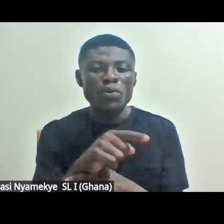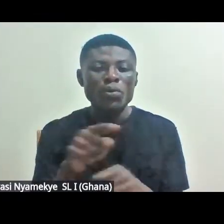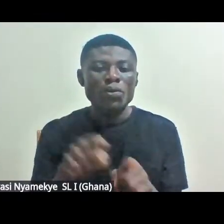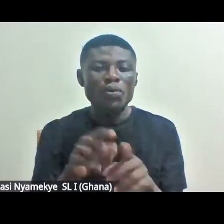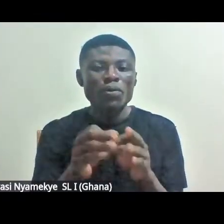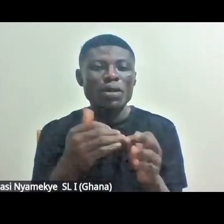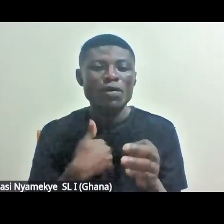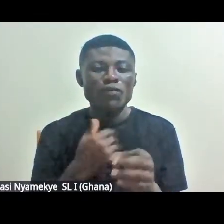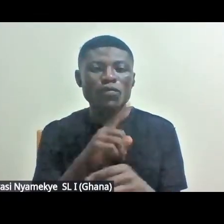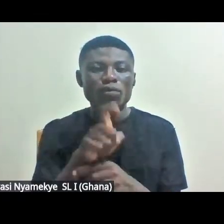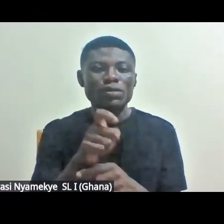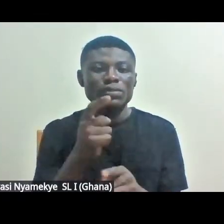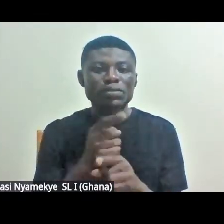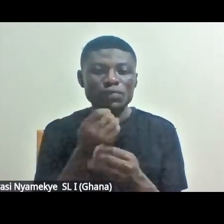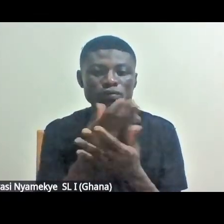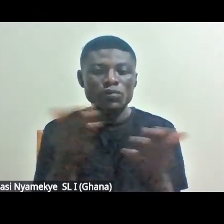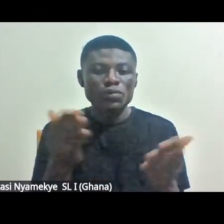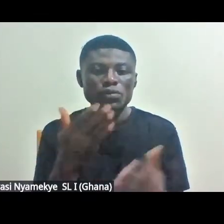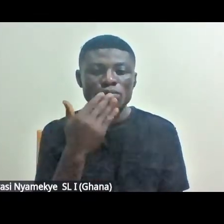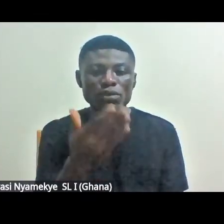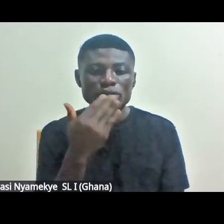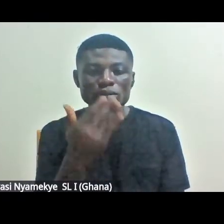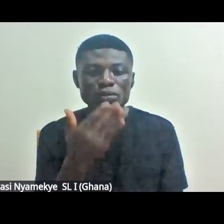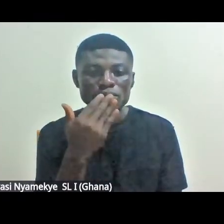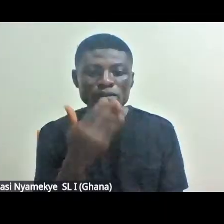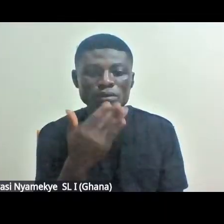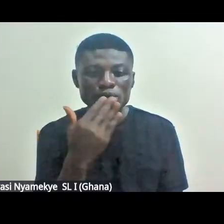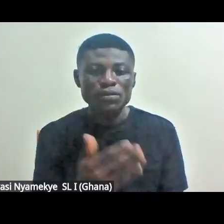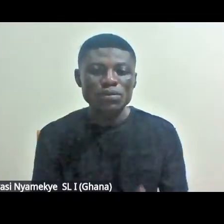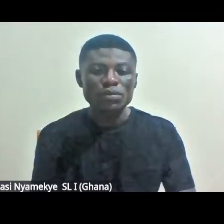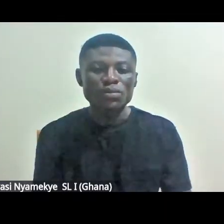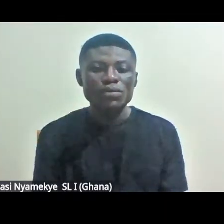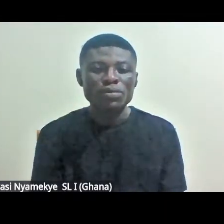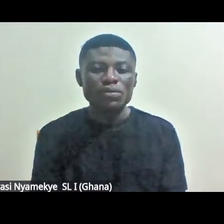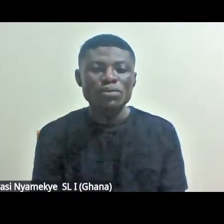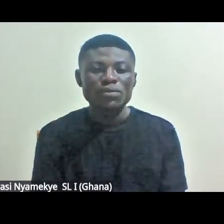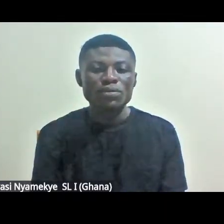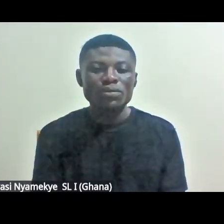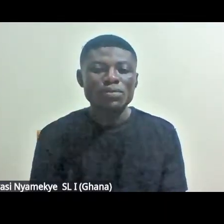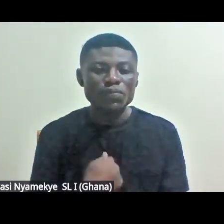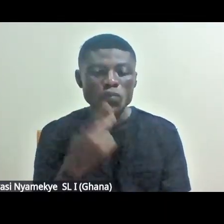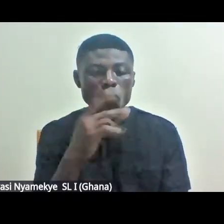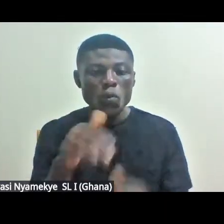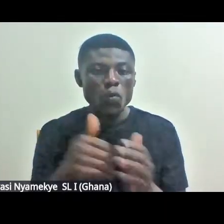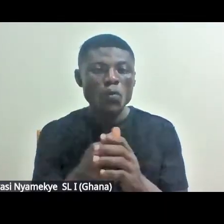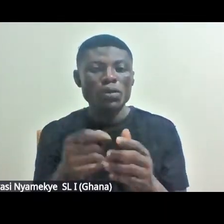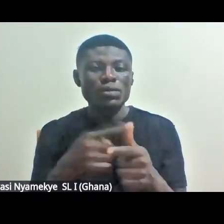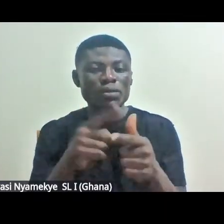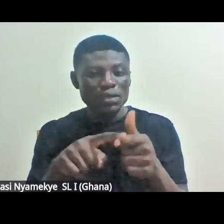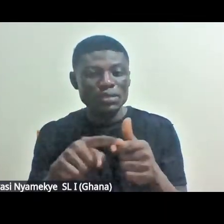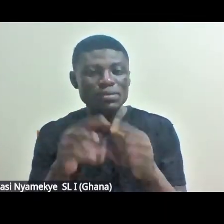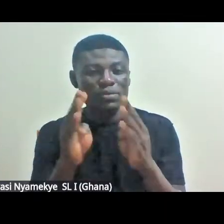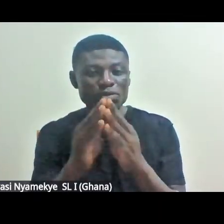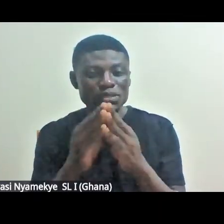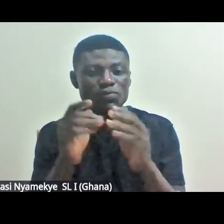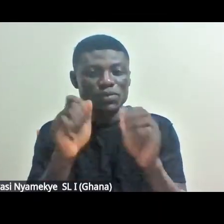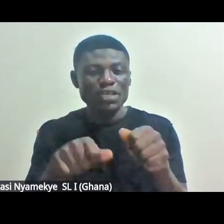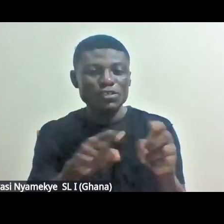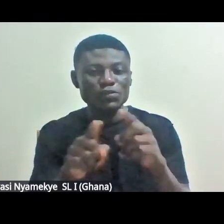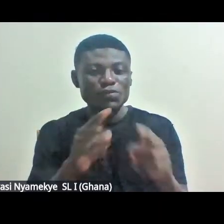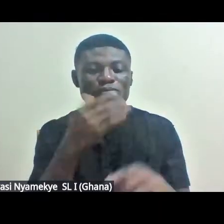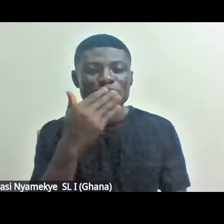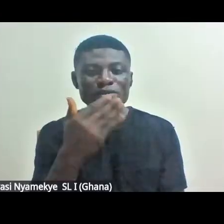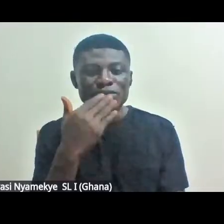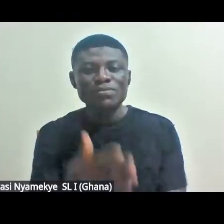know. Thank Thanks, you everyone. so much, Christopher. I'll get in touch with you so we see the way forward of what next we can do. Thank you. Precious. Sounds